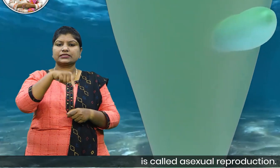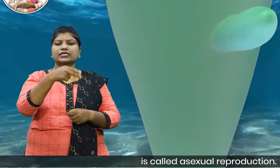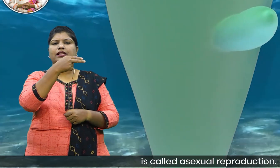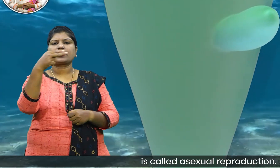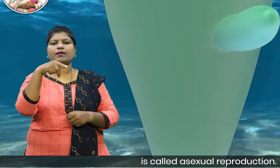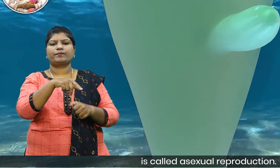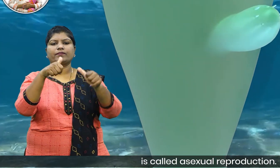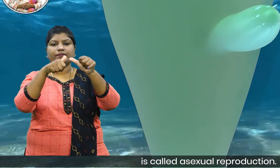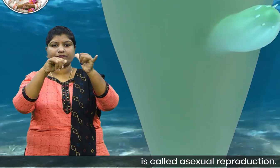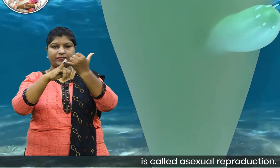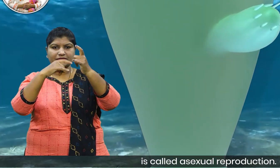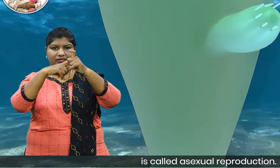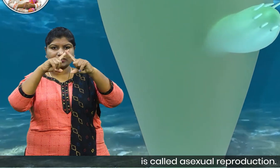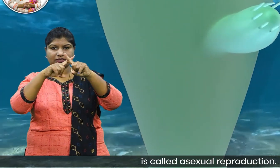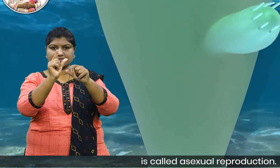asexual reproduction.